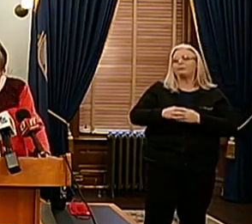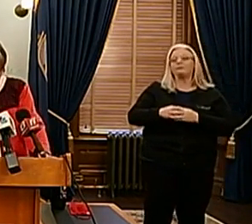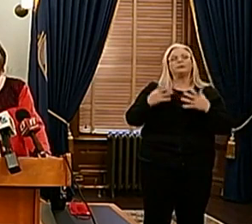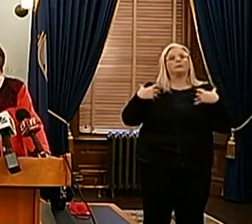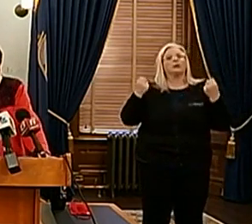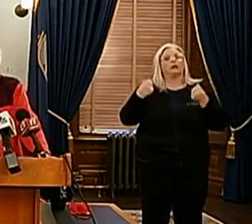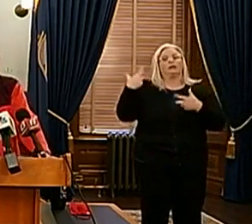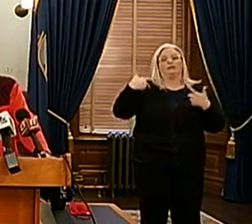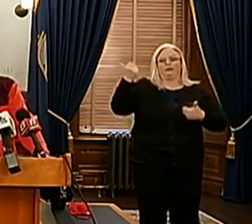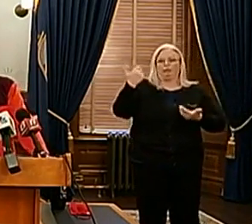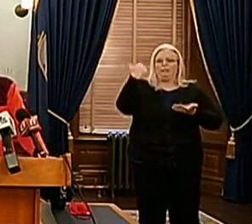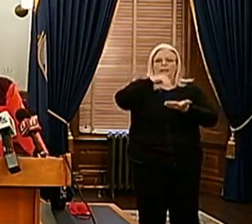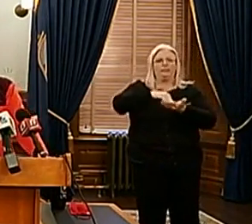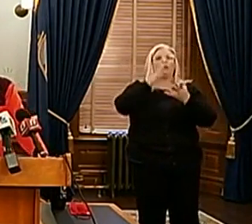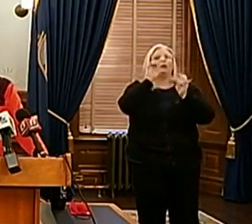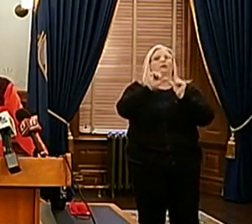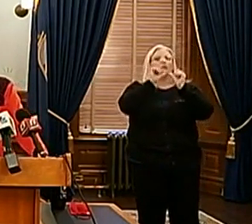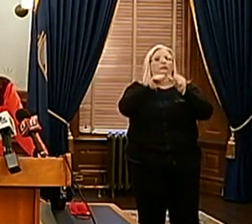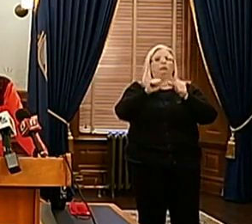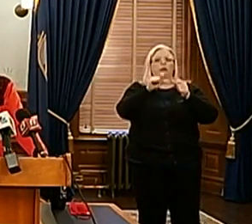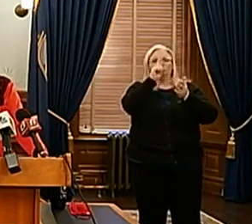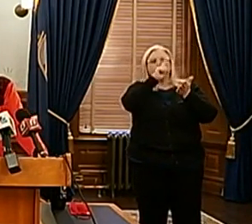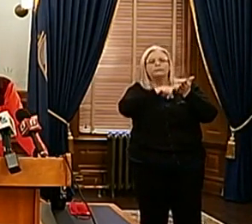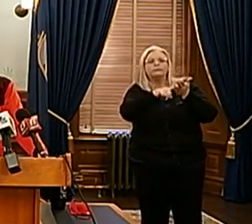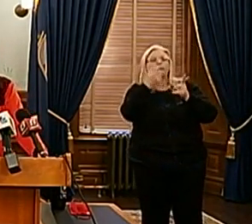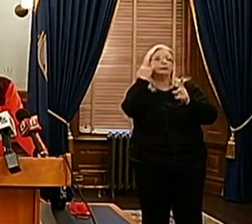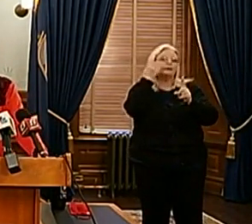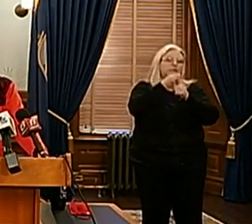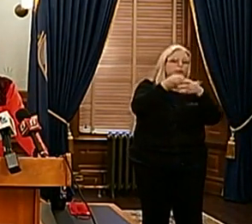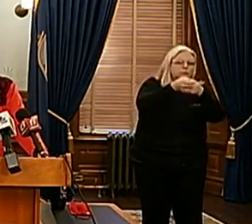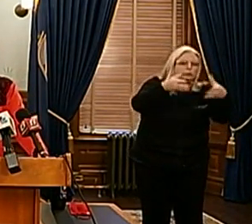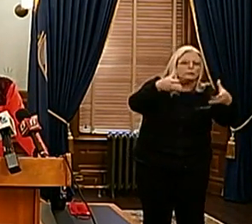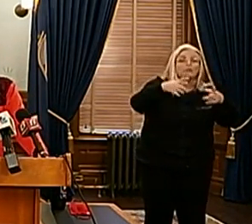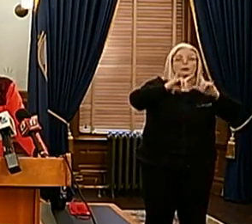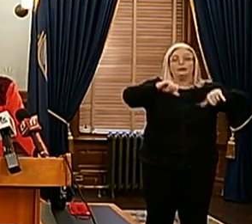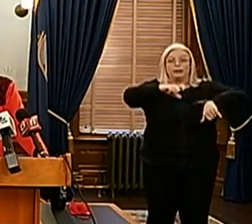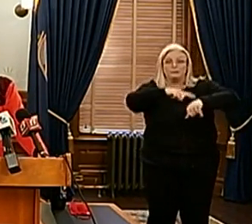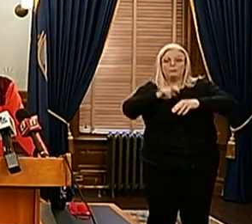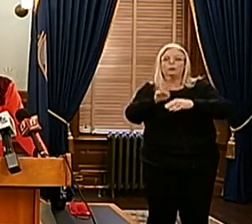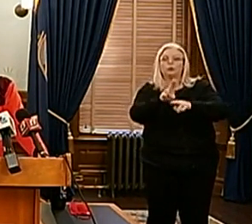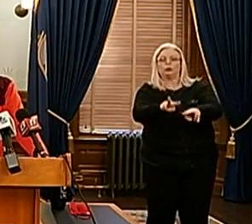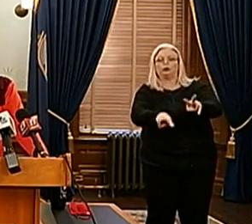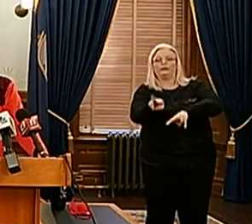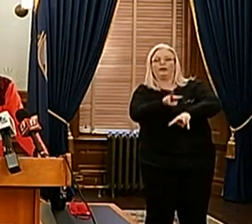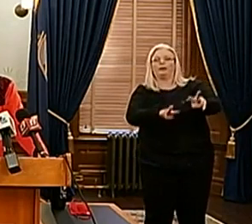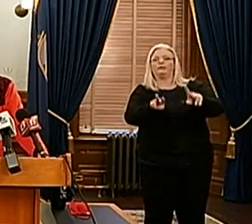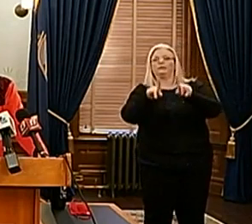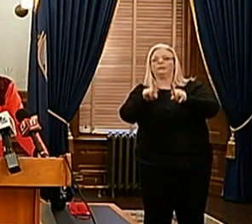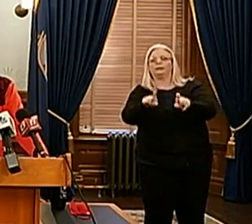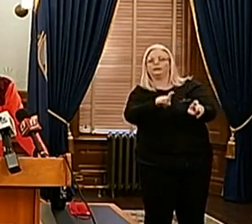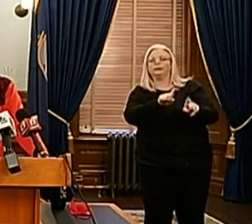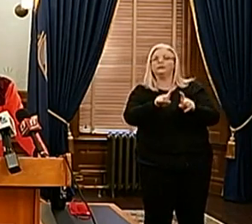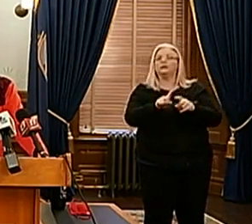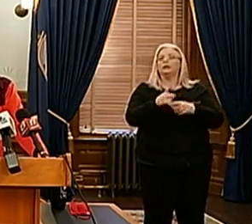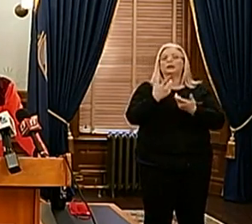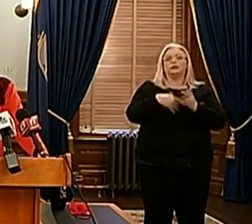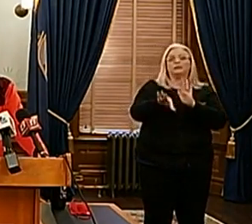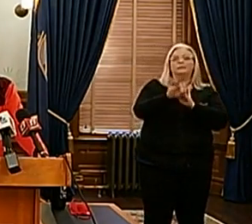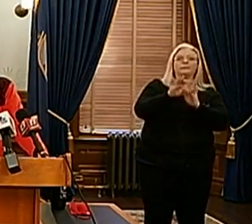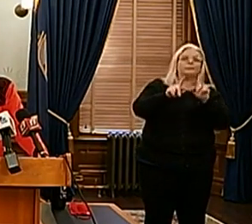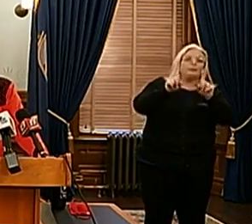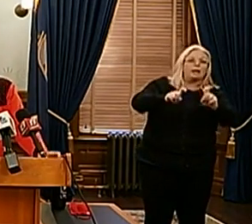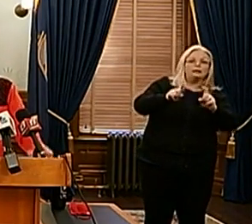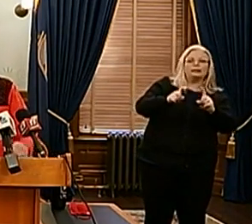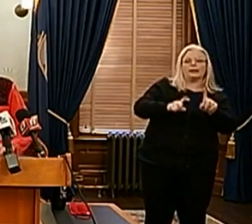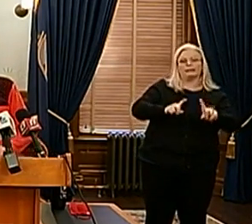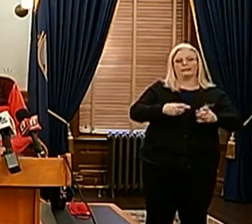health officials will once again continue to investigate outbreaks, but will also use surveillance testing, which uses methods like